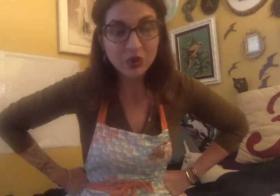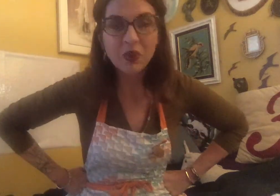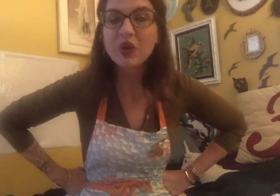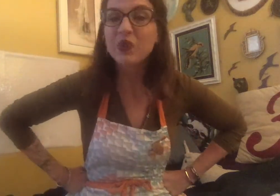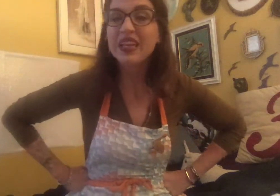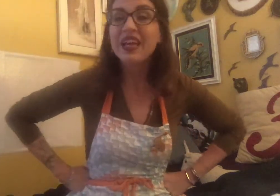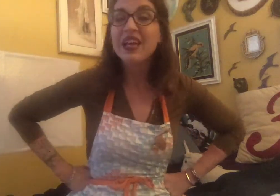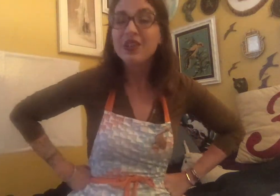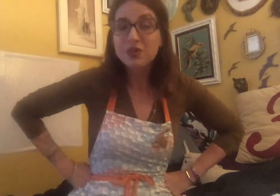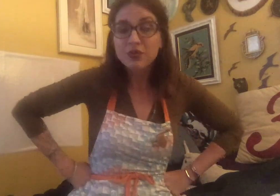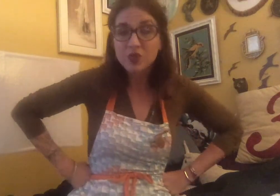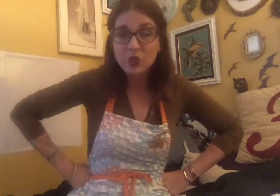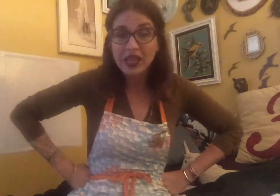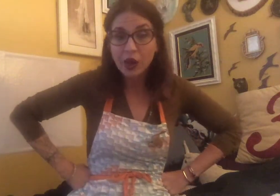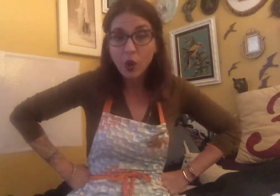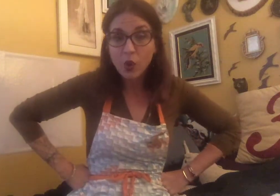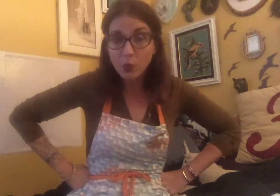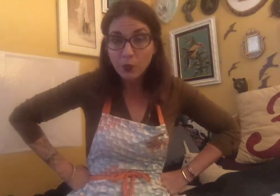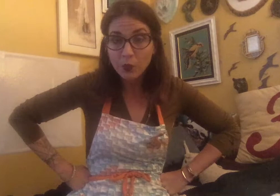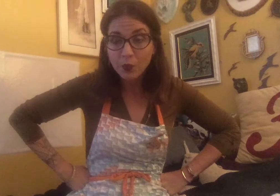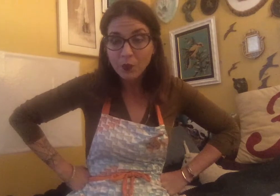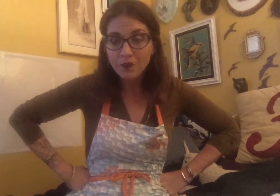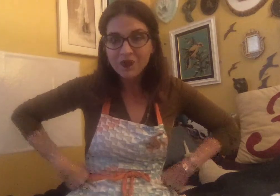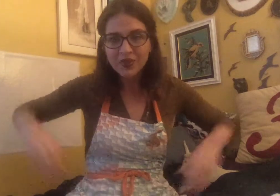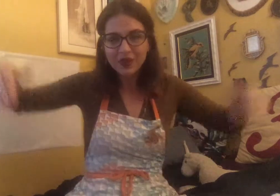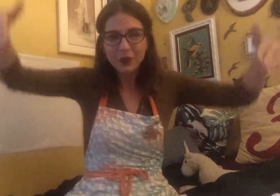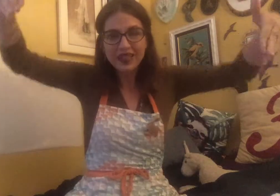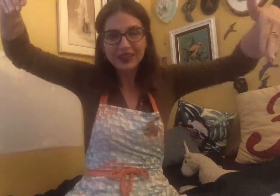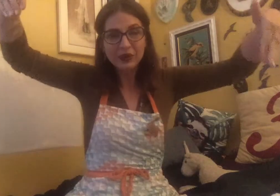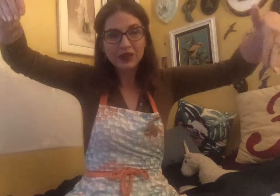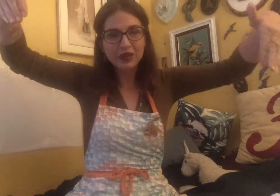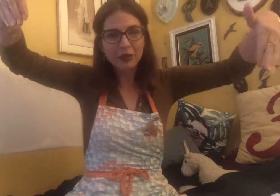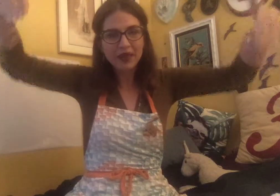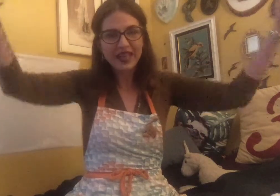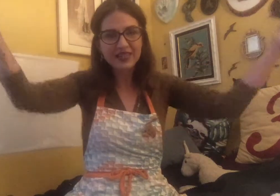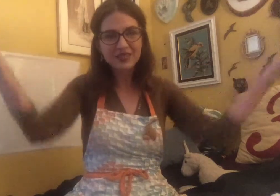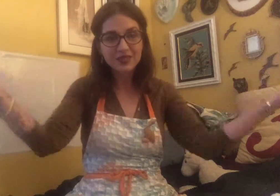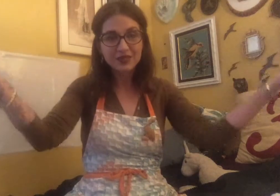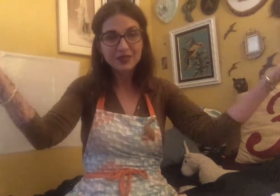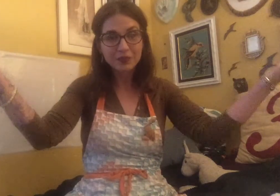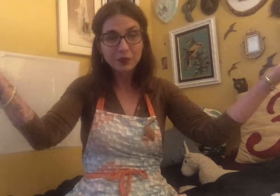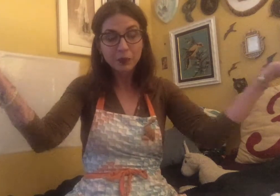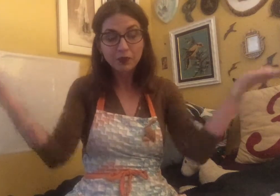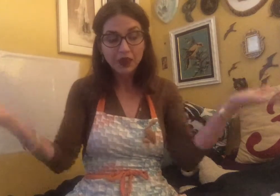When we do school at home, we can learn in our beds.